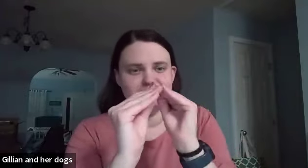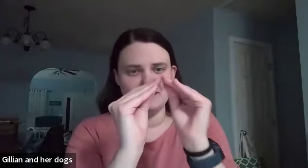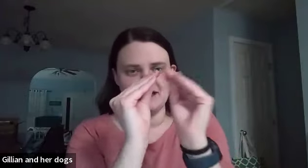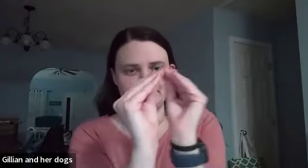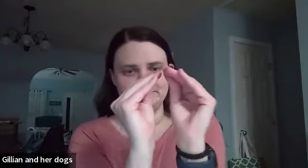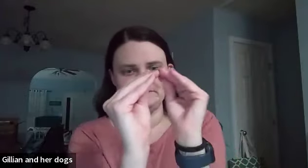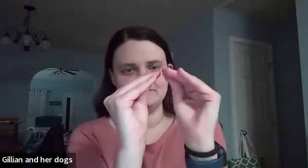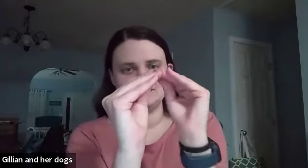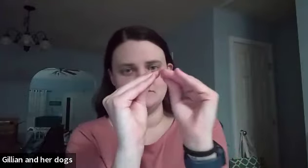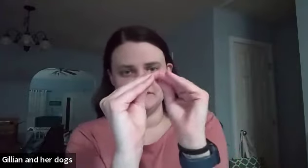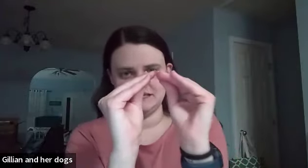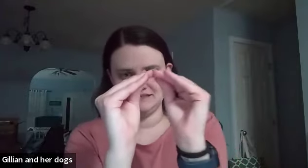my bad. So, fix.